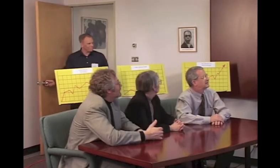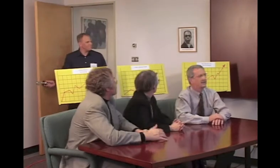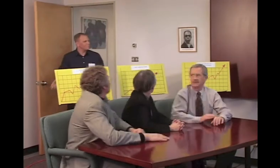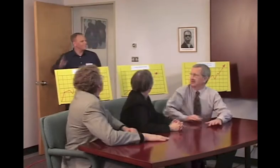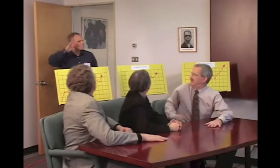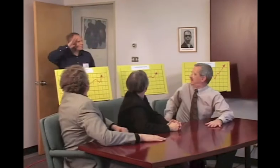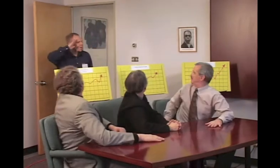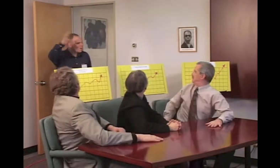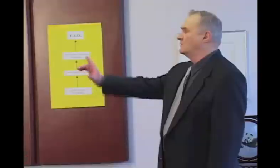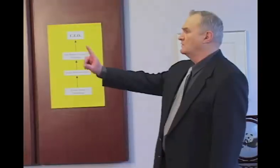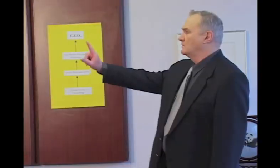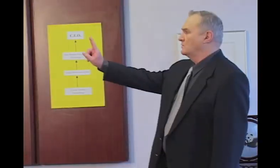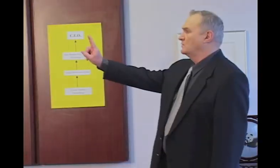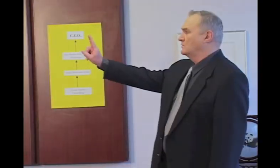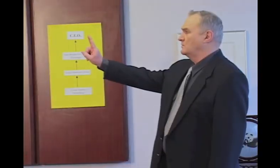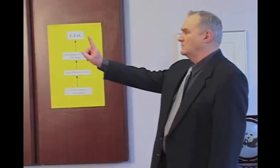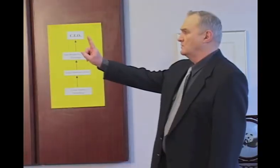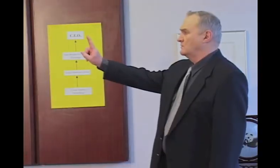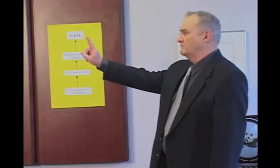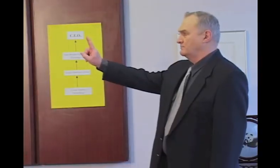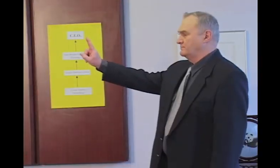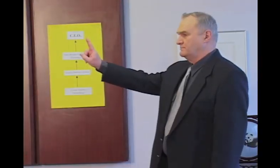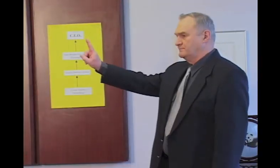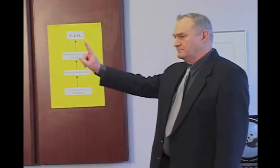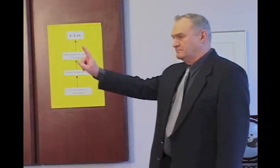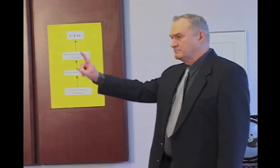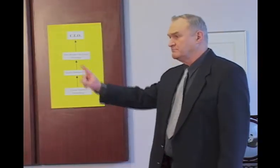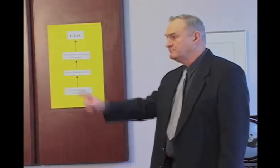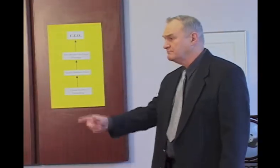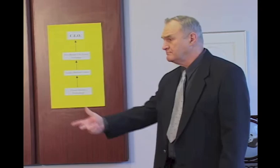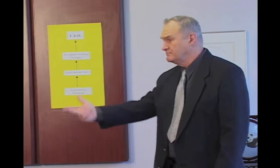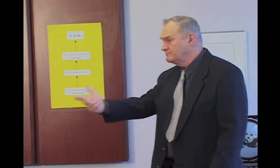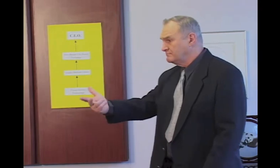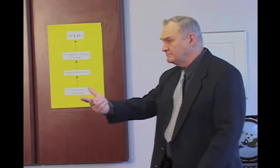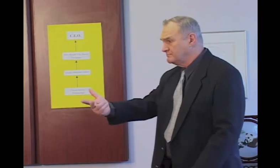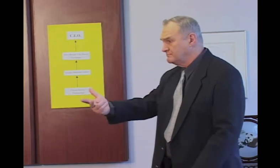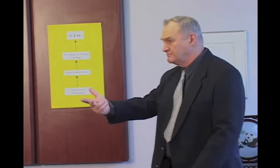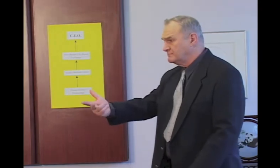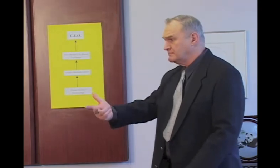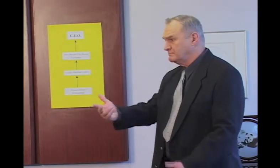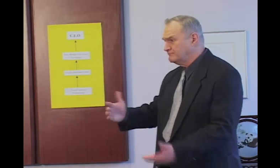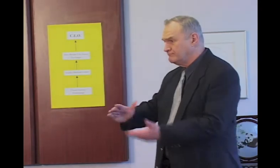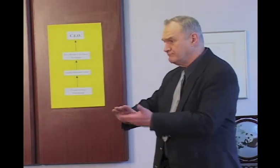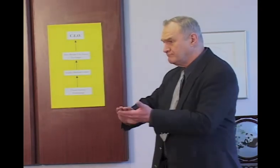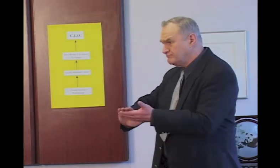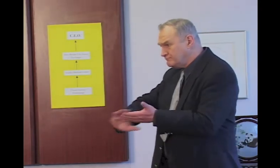Hello, sir. Oh, just a minute. You three are dismissed.